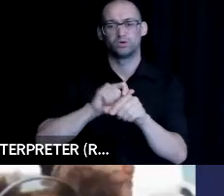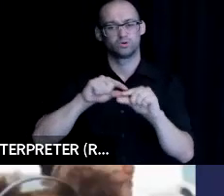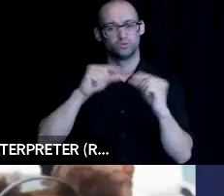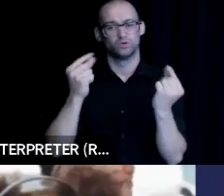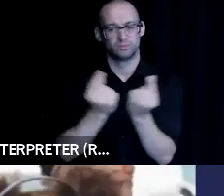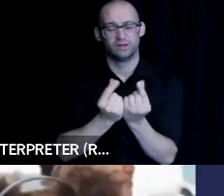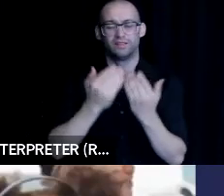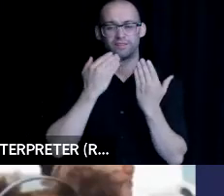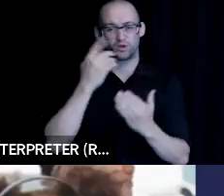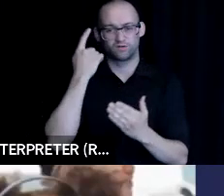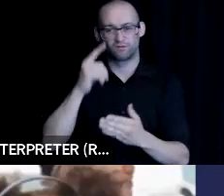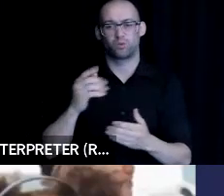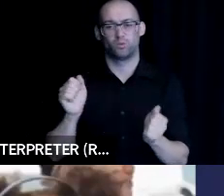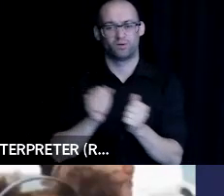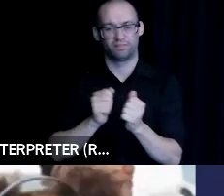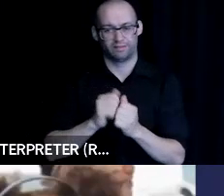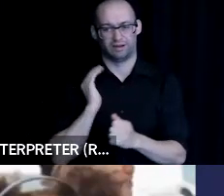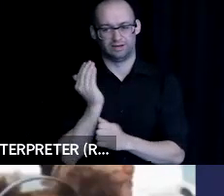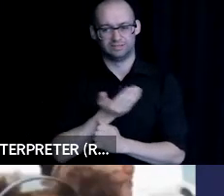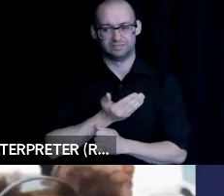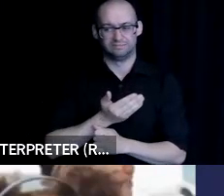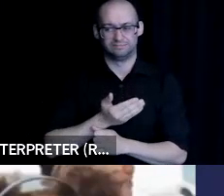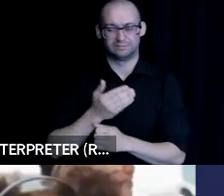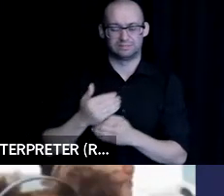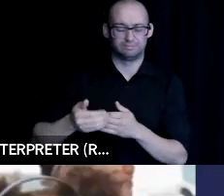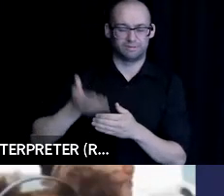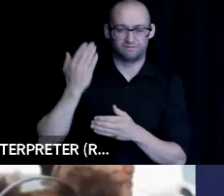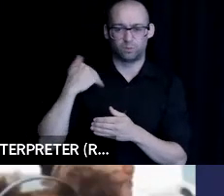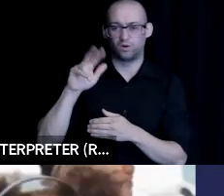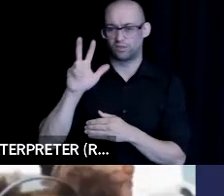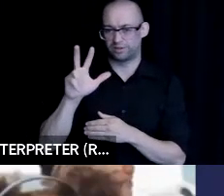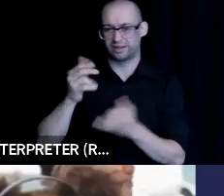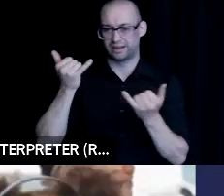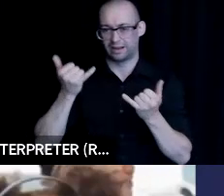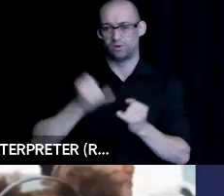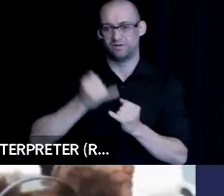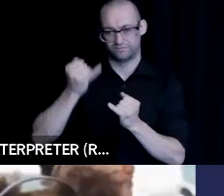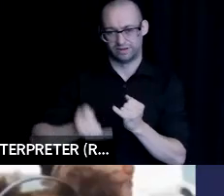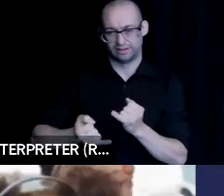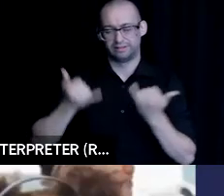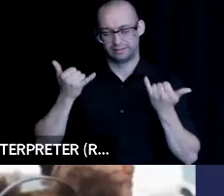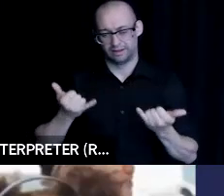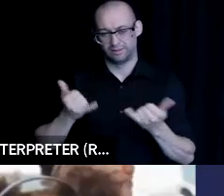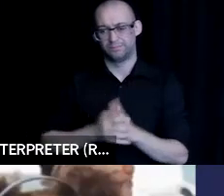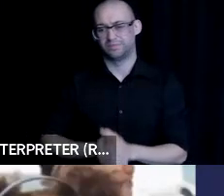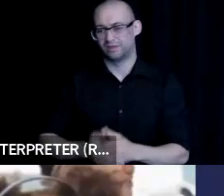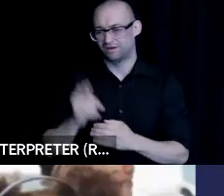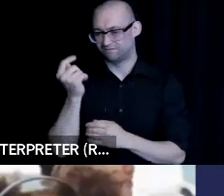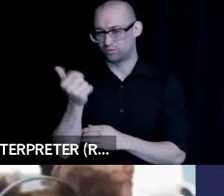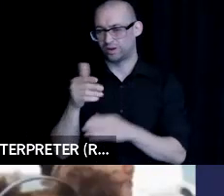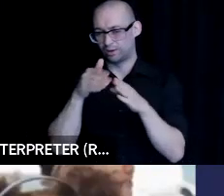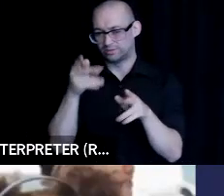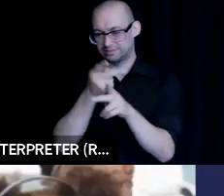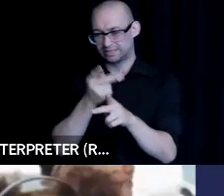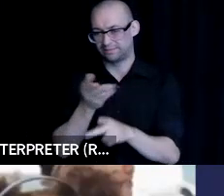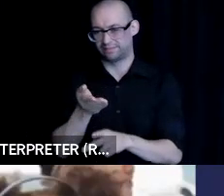for being with us for the previous three and joining us for the final one today. So just a few housekeeping items before